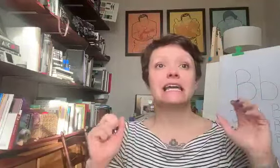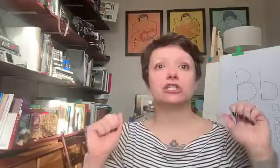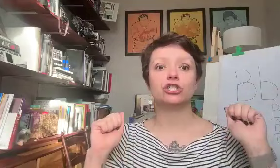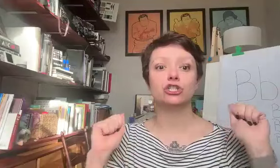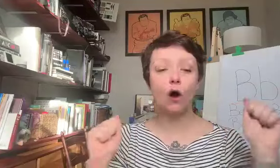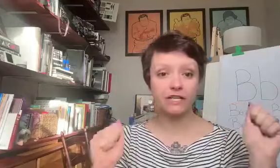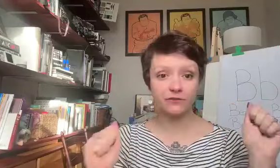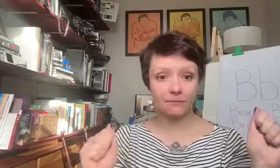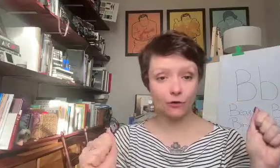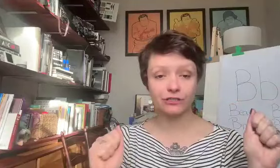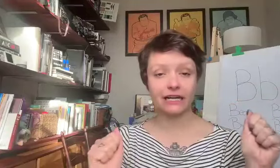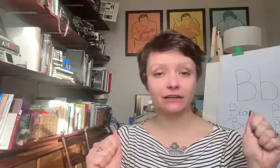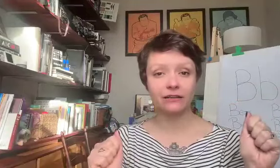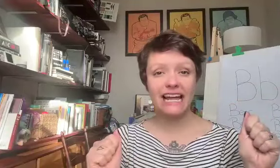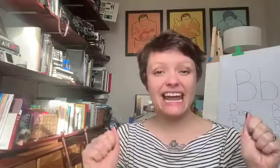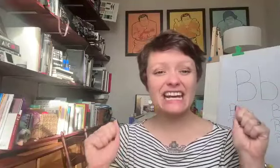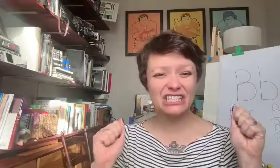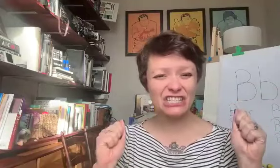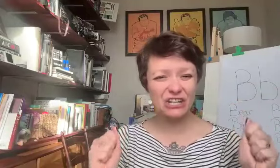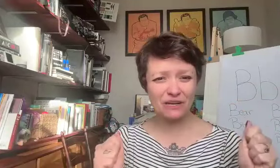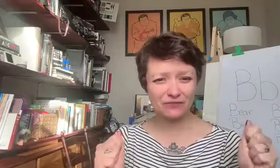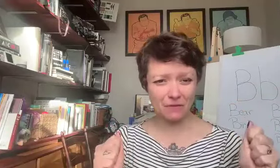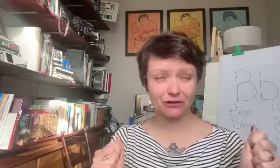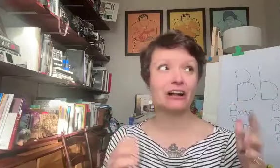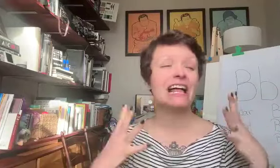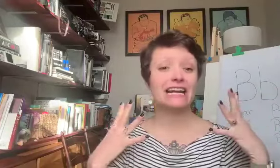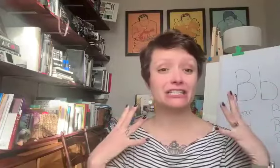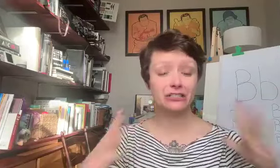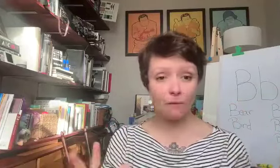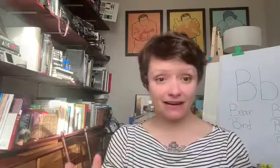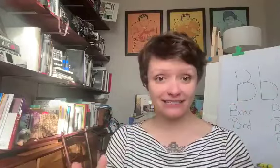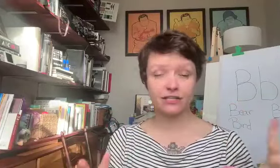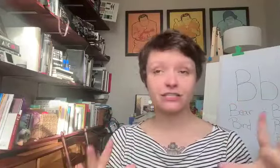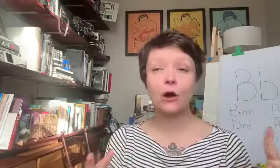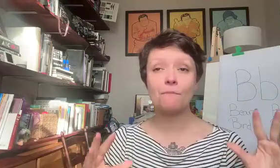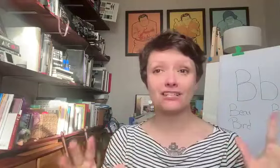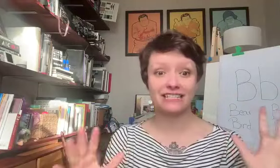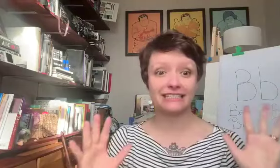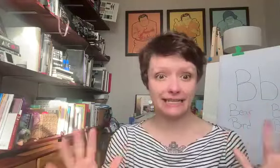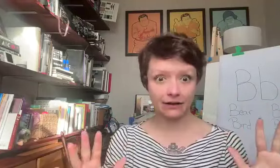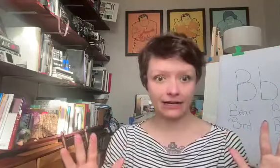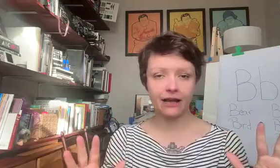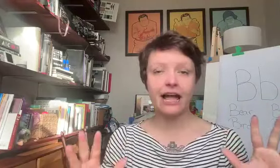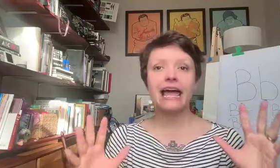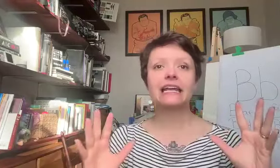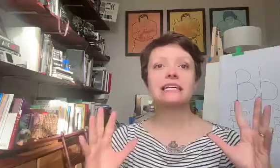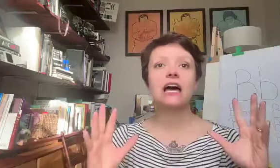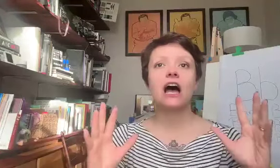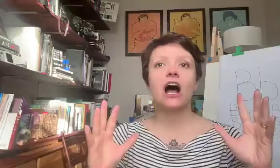is so much fine motor skill. It is so much fine motor skill. It is so much dexterity. It is